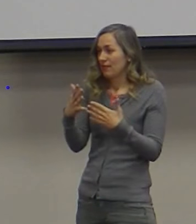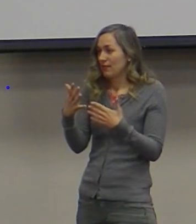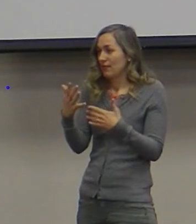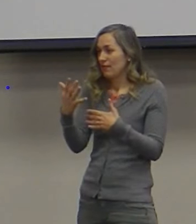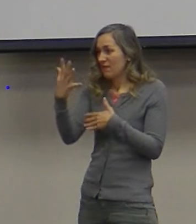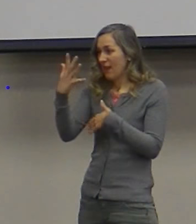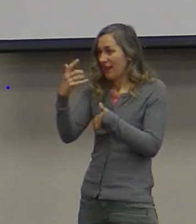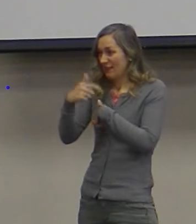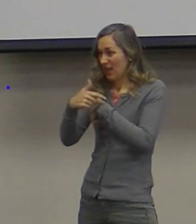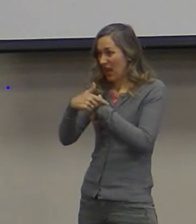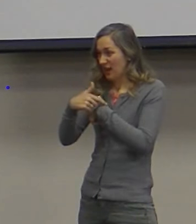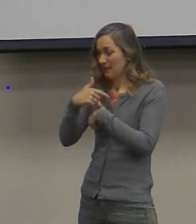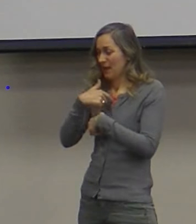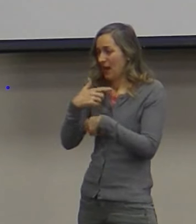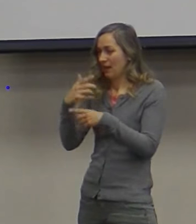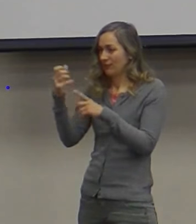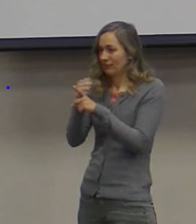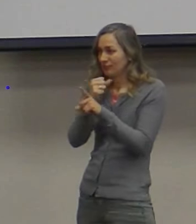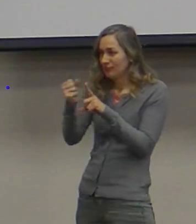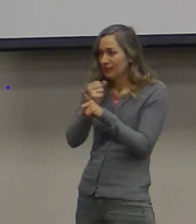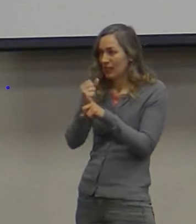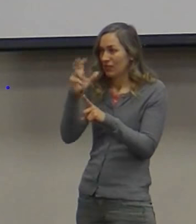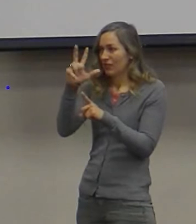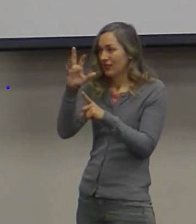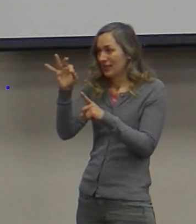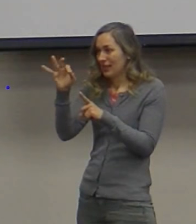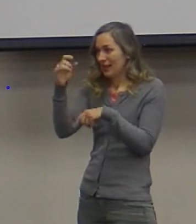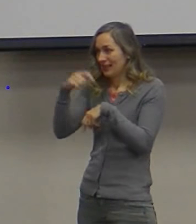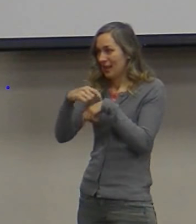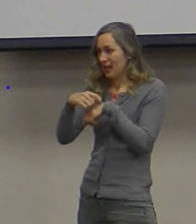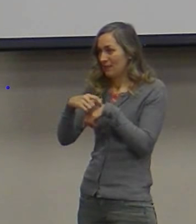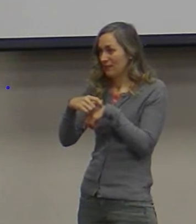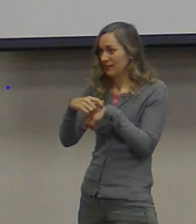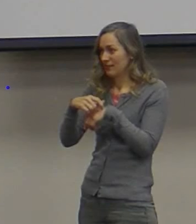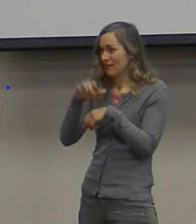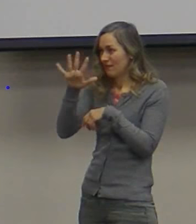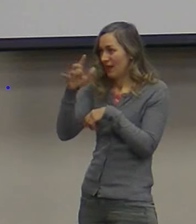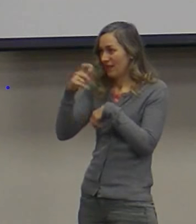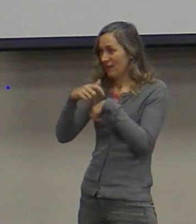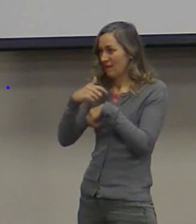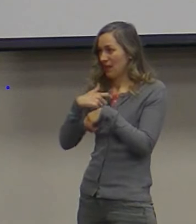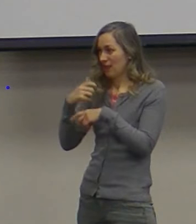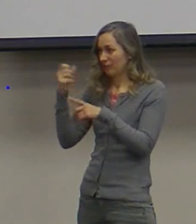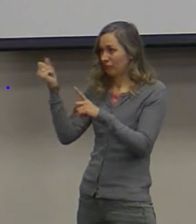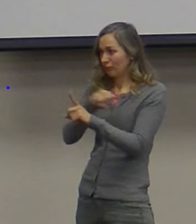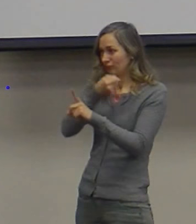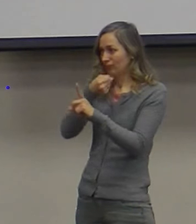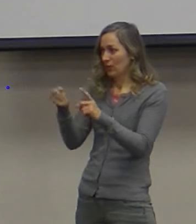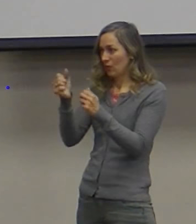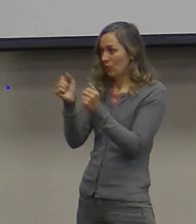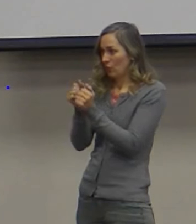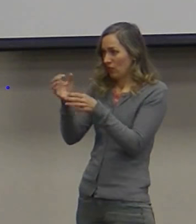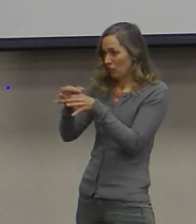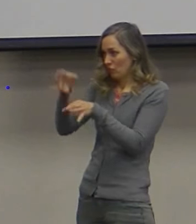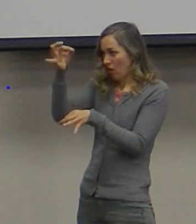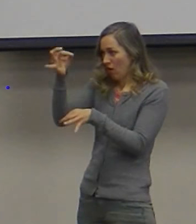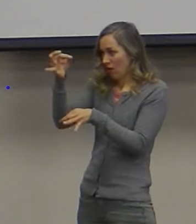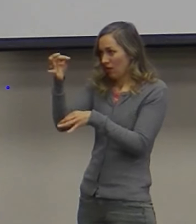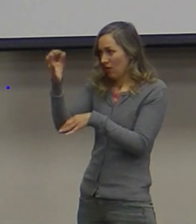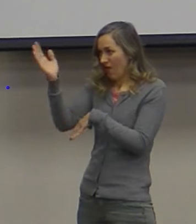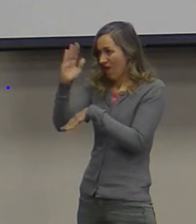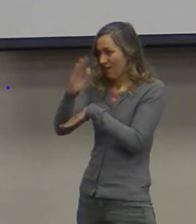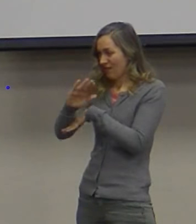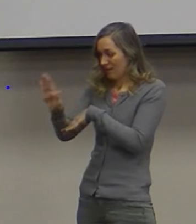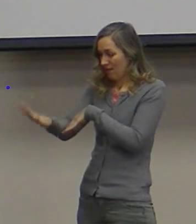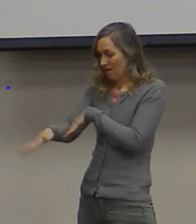lashes. 3 times I was beaten with rods. I was shipwrecked. A night and day I spent in the deep. I have been on